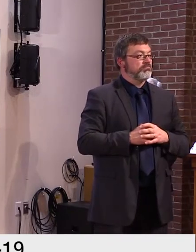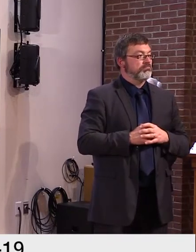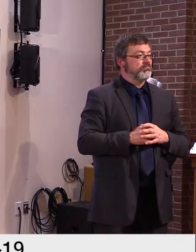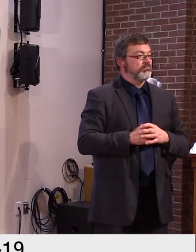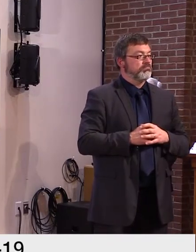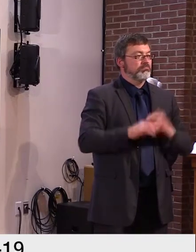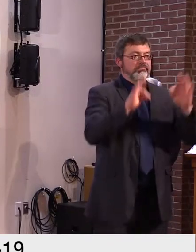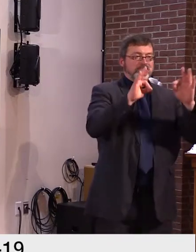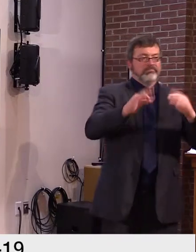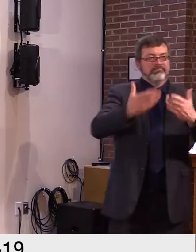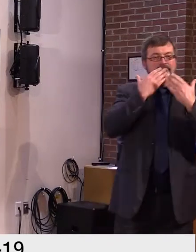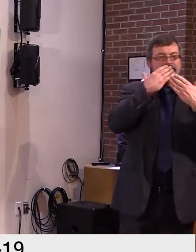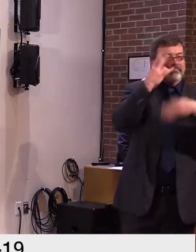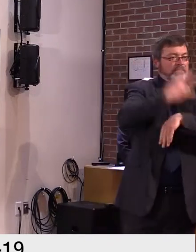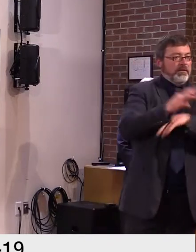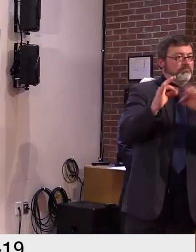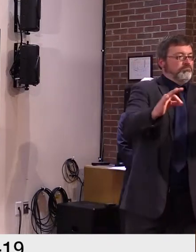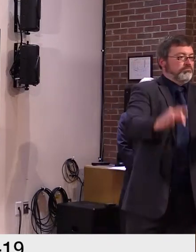Obi.